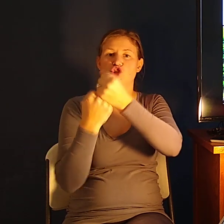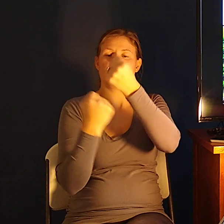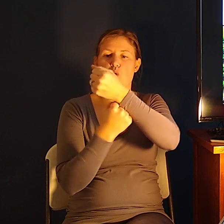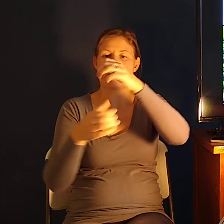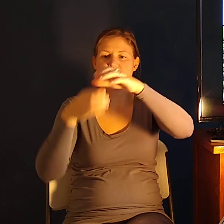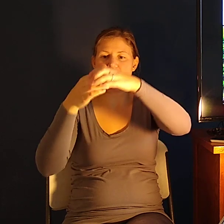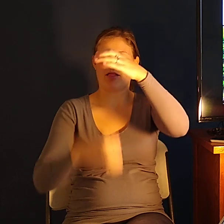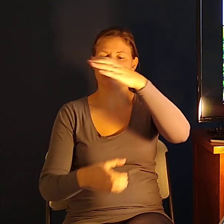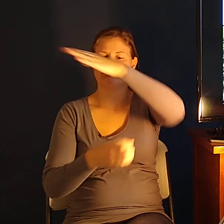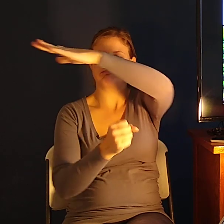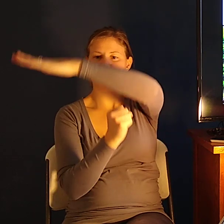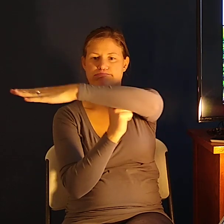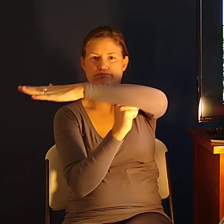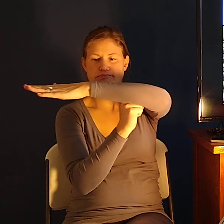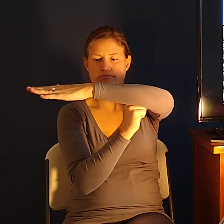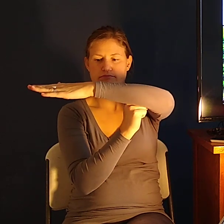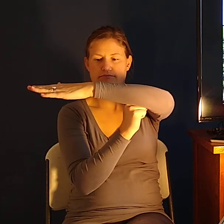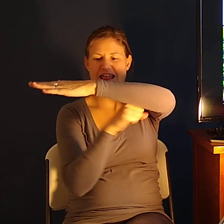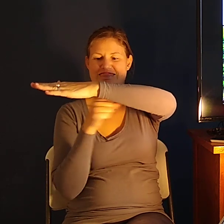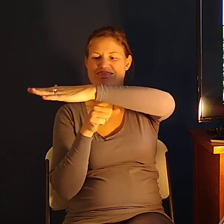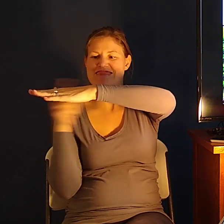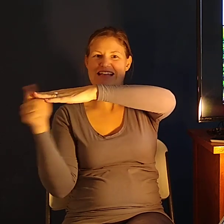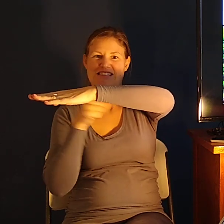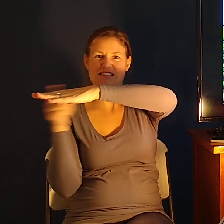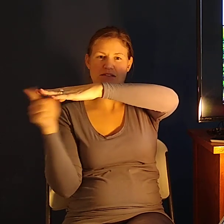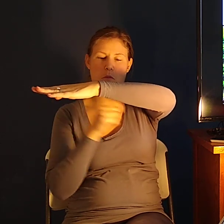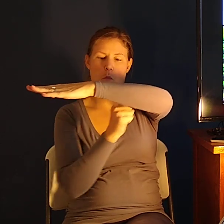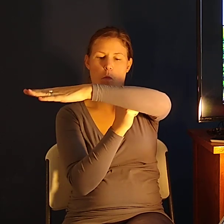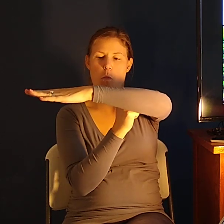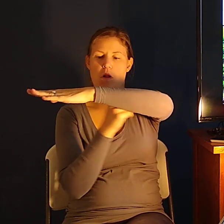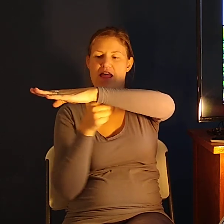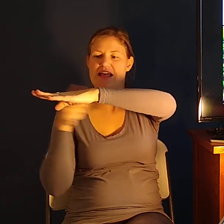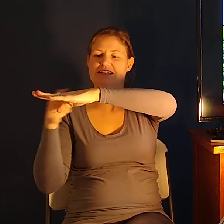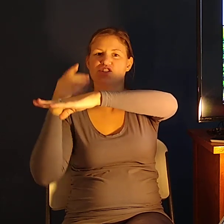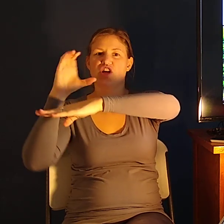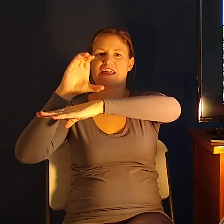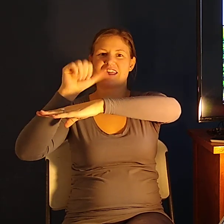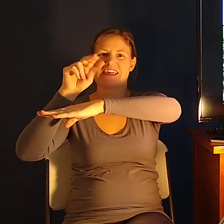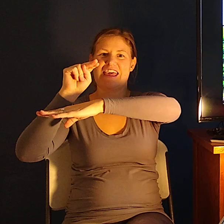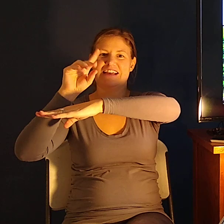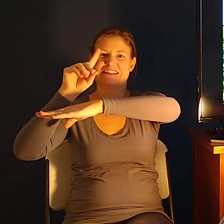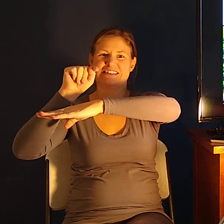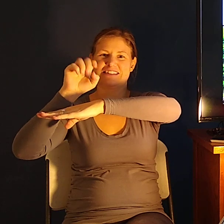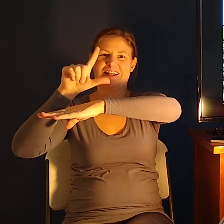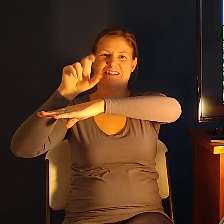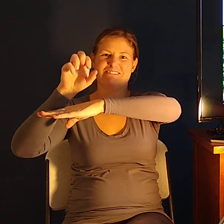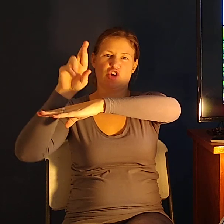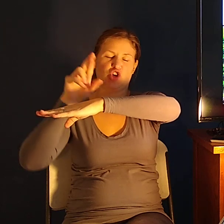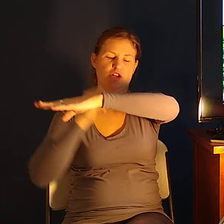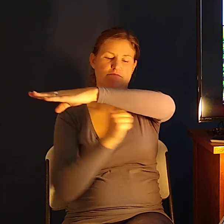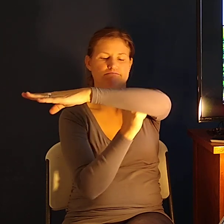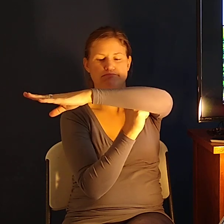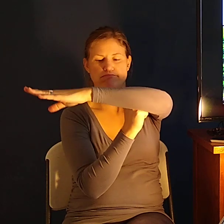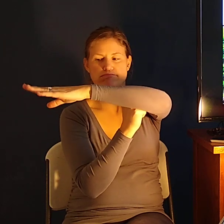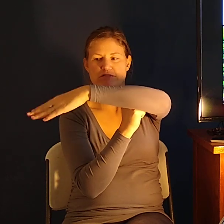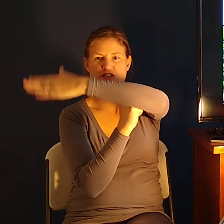or wall, and this overhanging portion is called the cantilever. It doesn't have, it